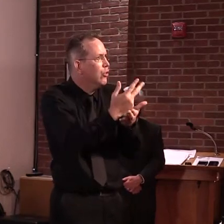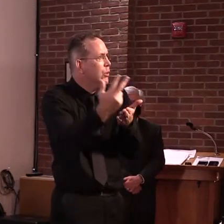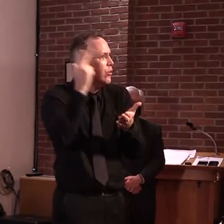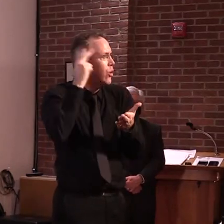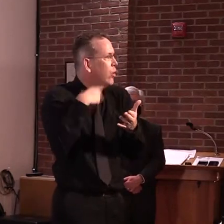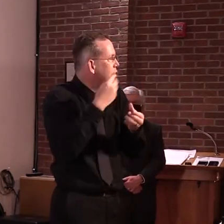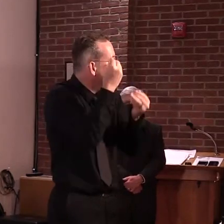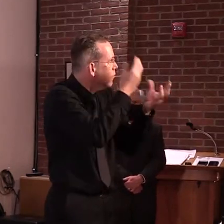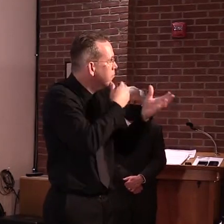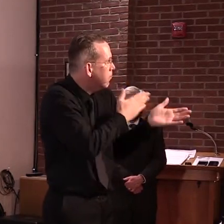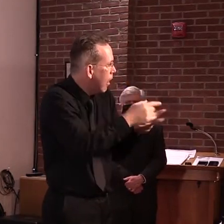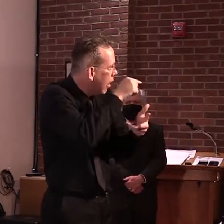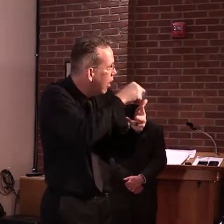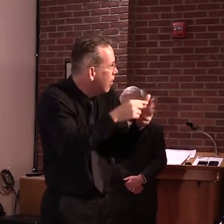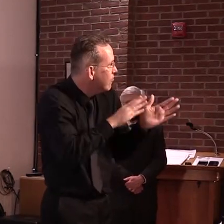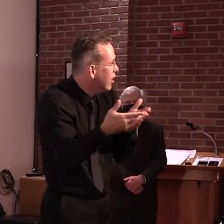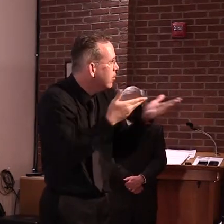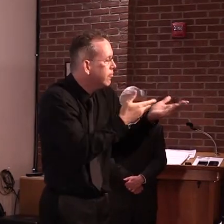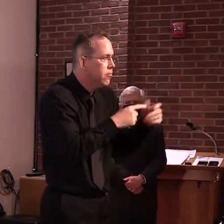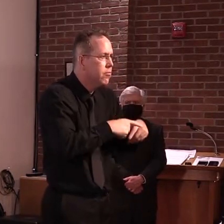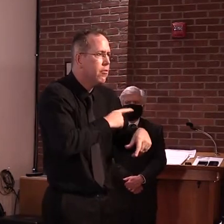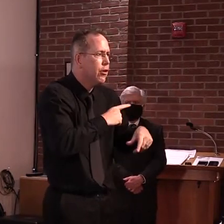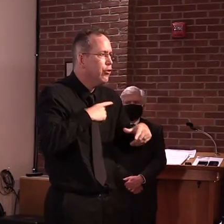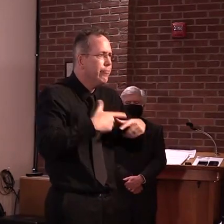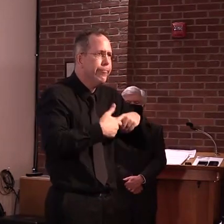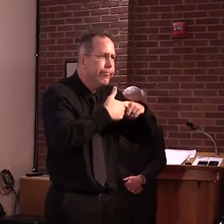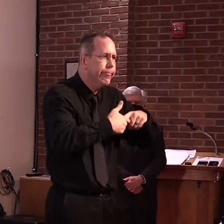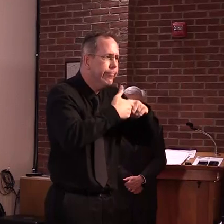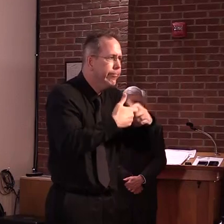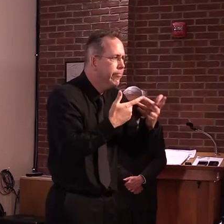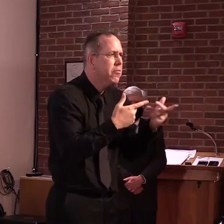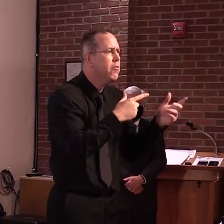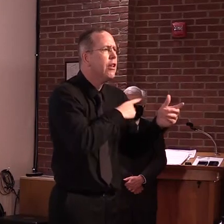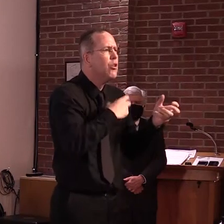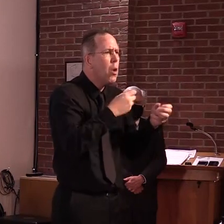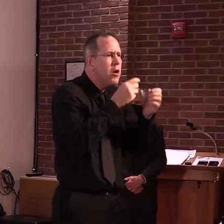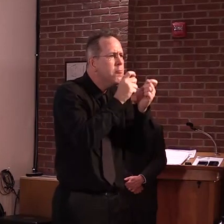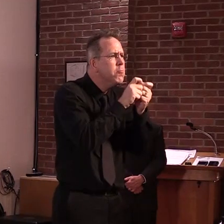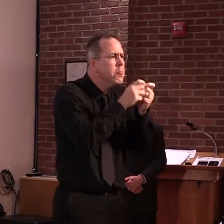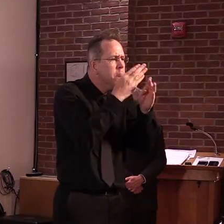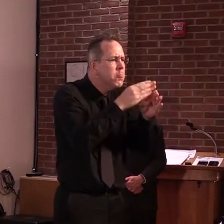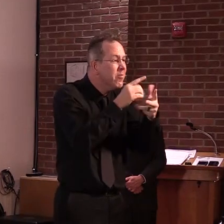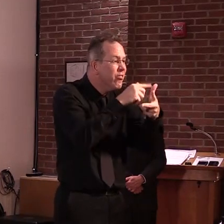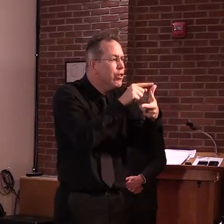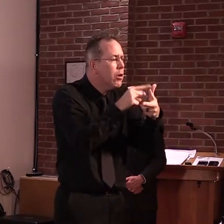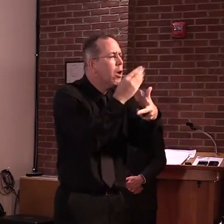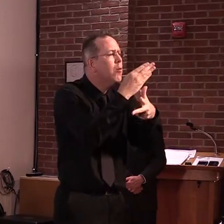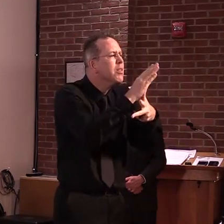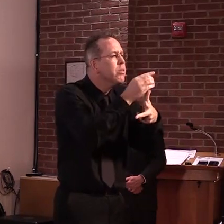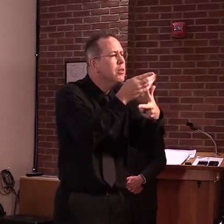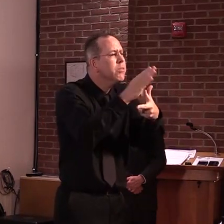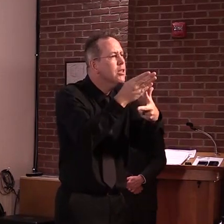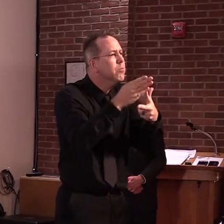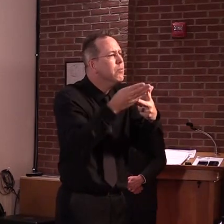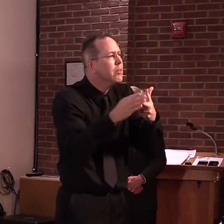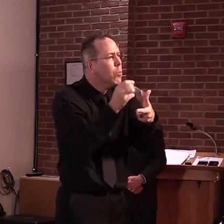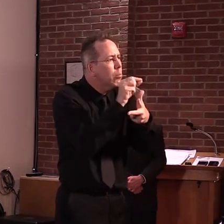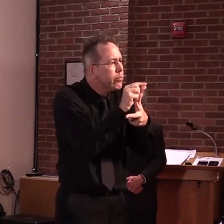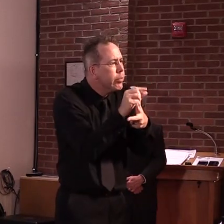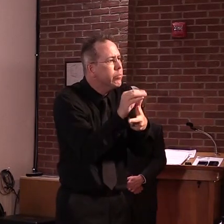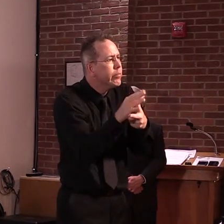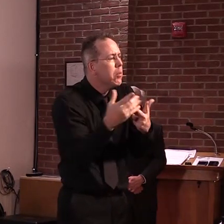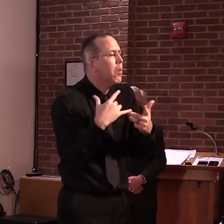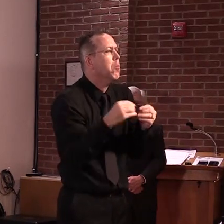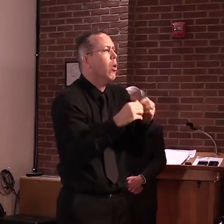our proposed wide net into much smaller parts. This fractioned approach is taking much longer and will initially deliver